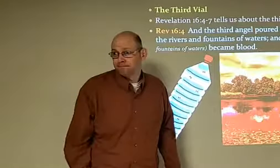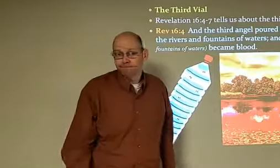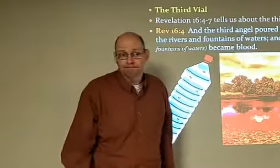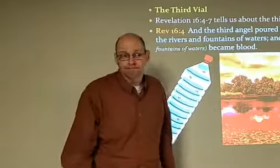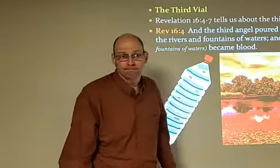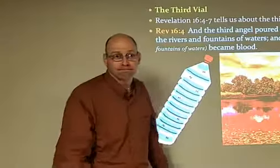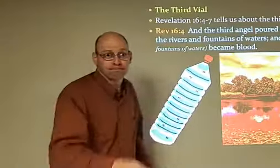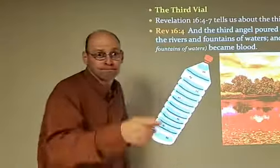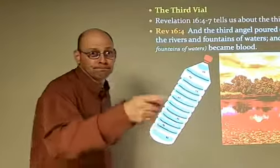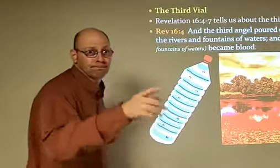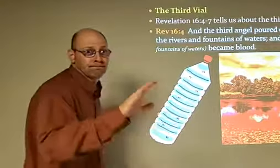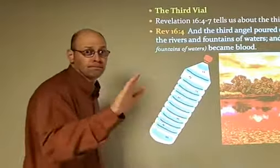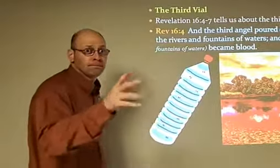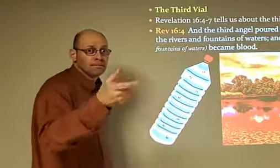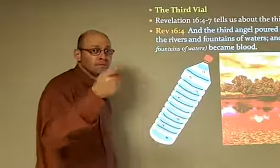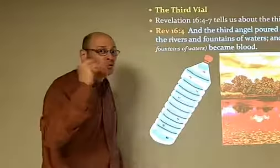to Him.